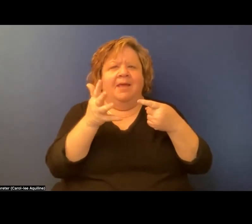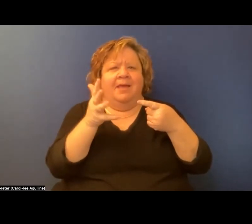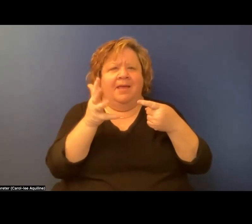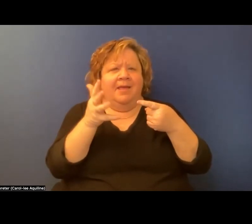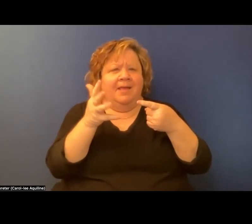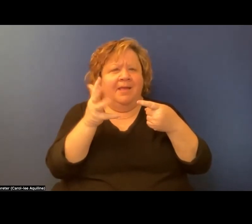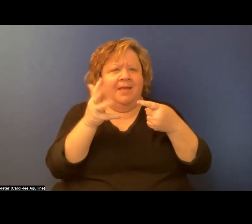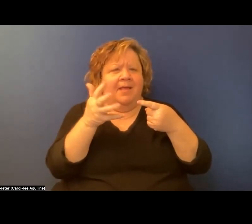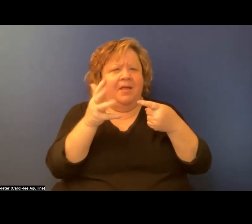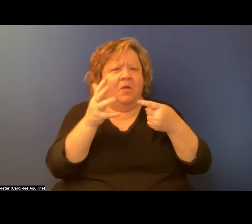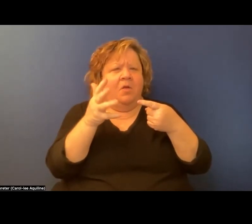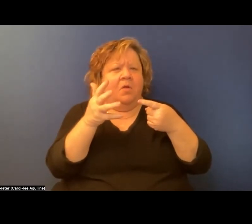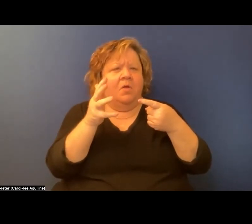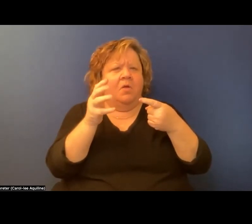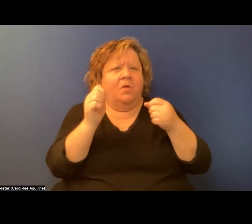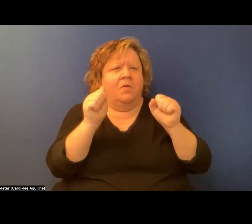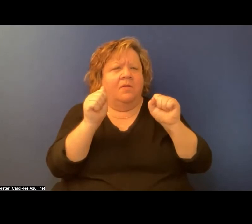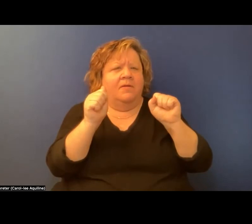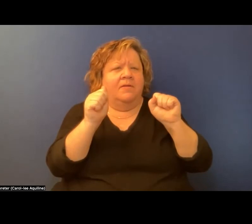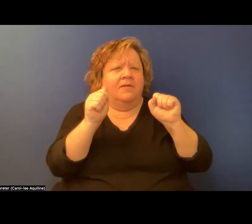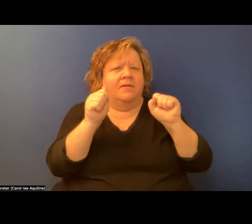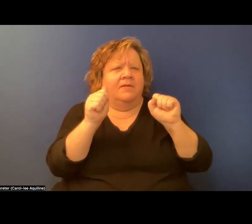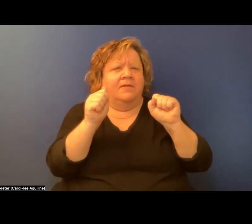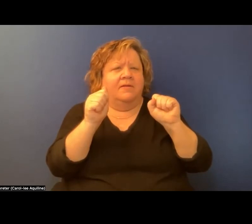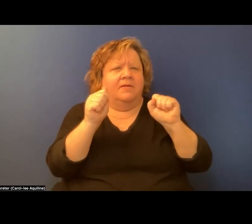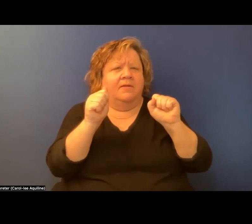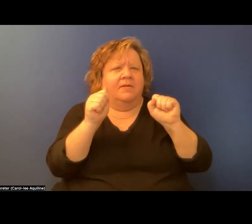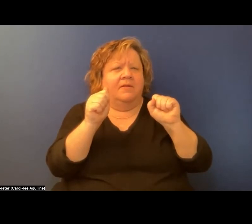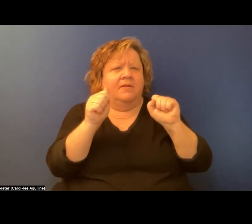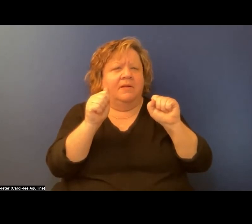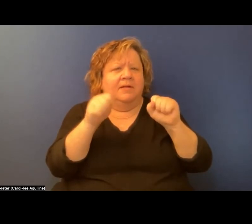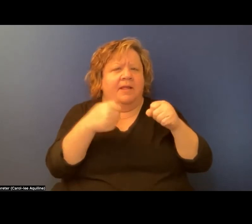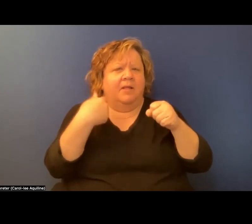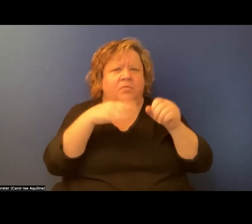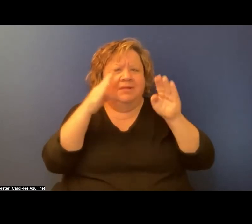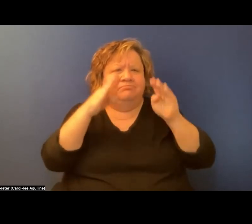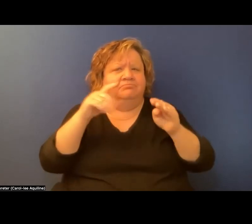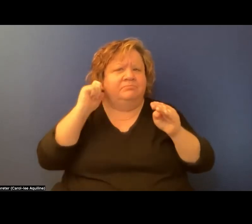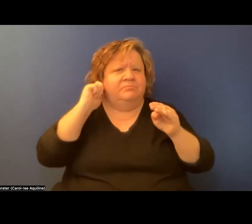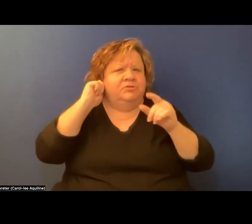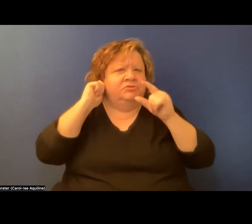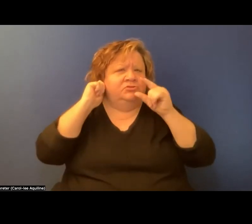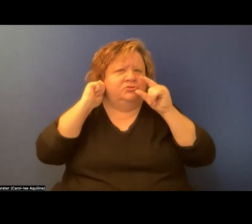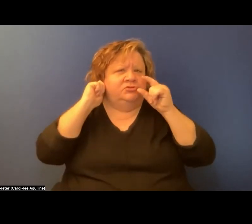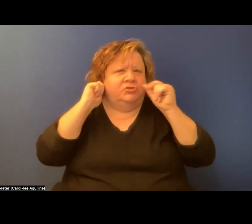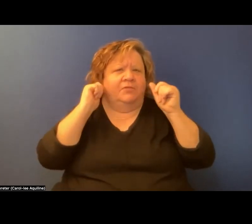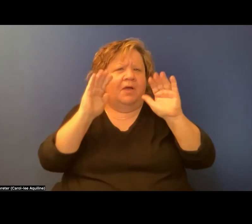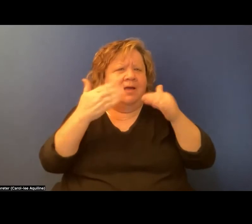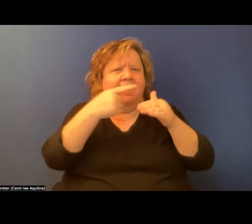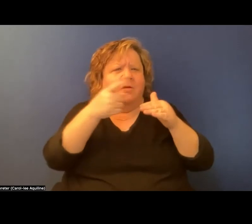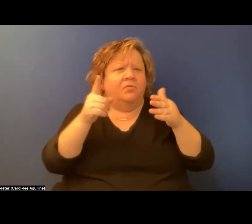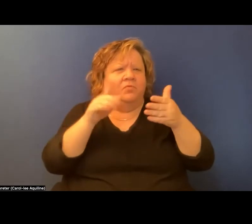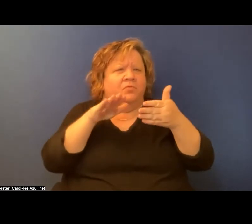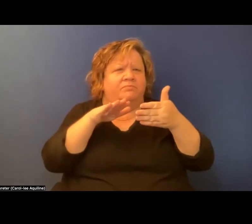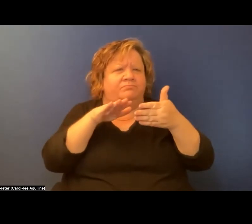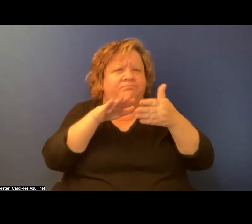risk reductions, or DRR? So let me start with Finland.